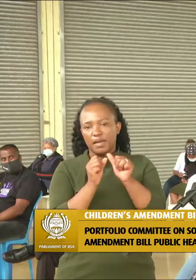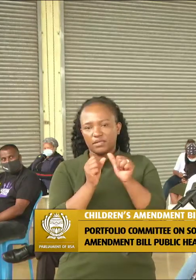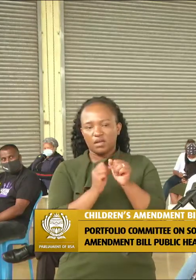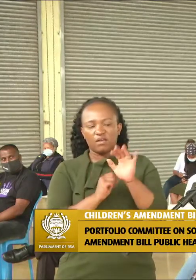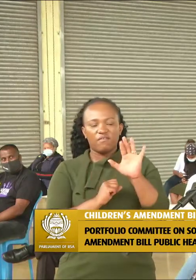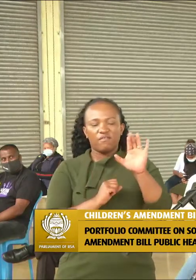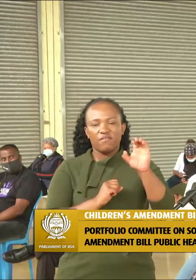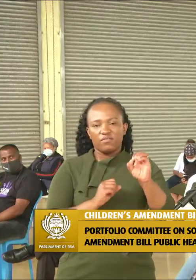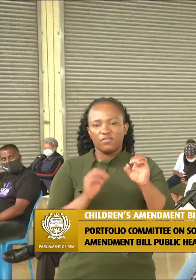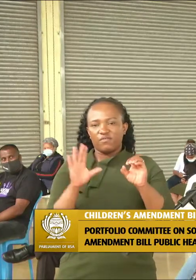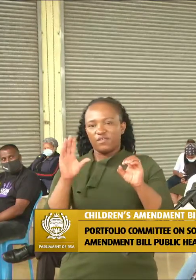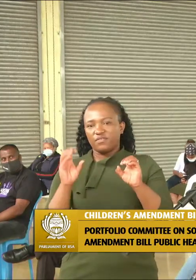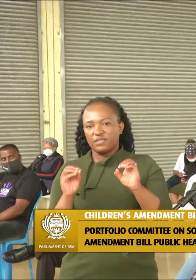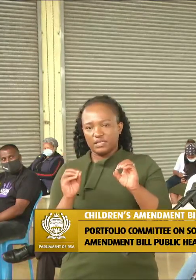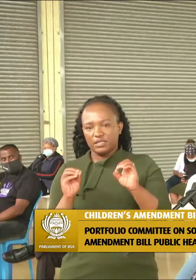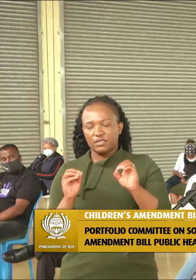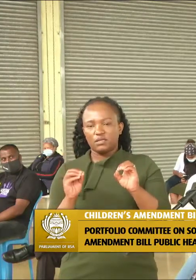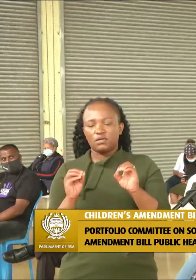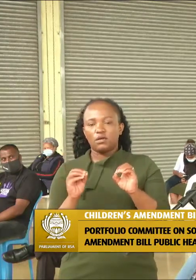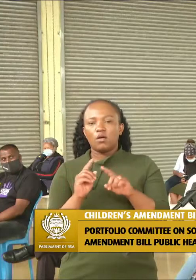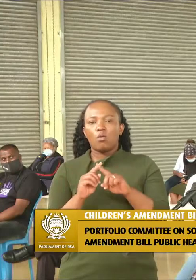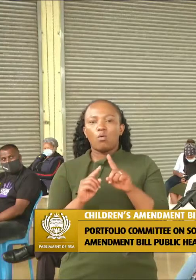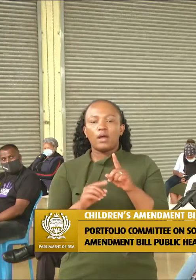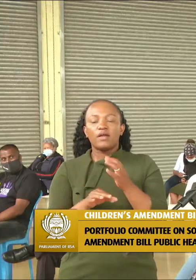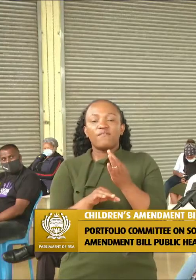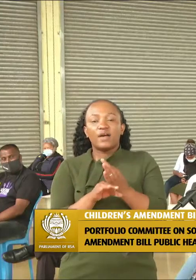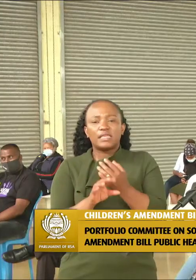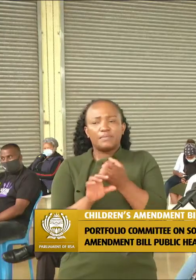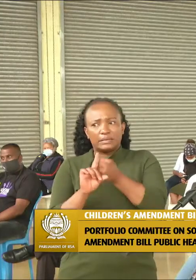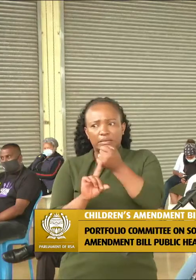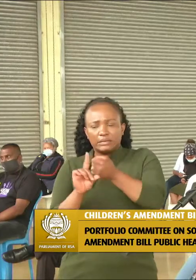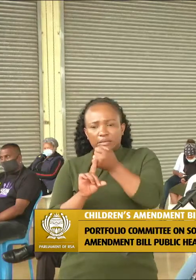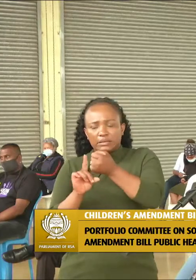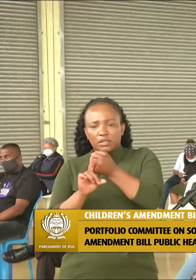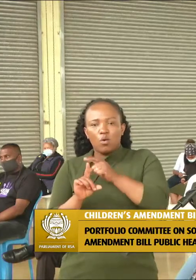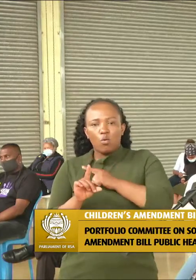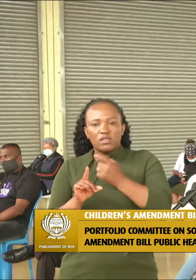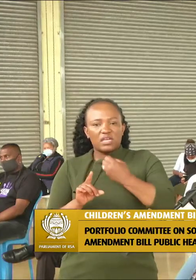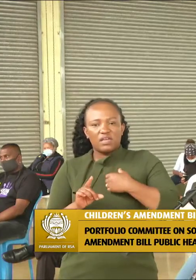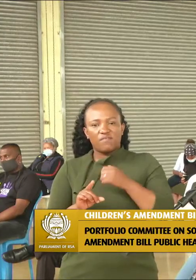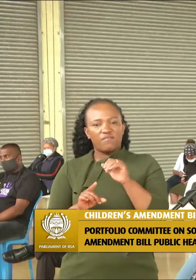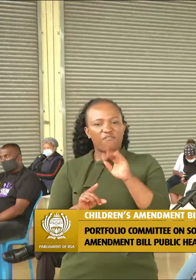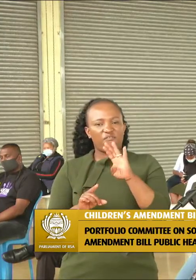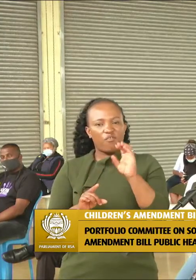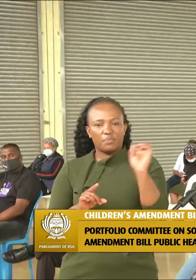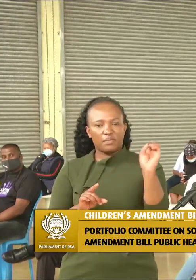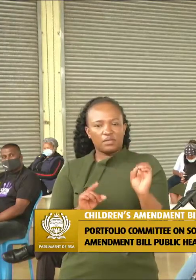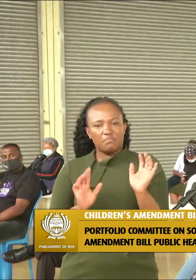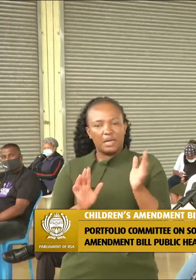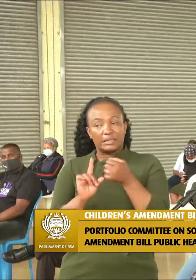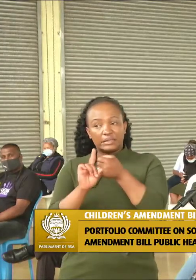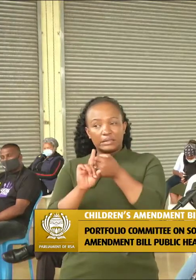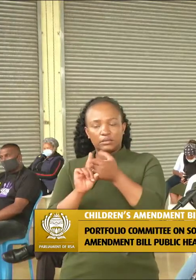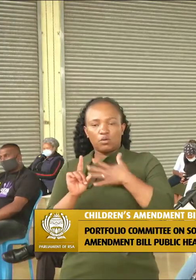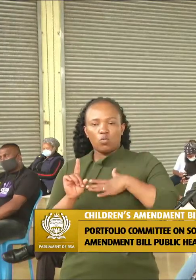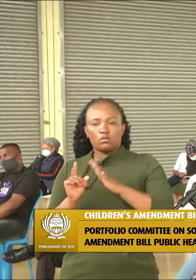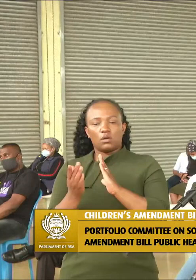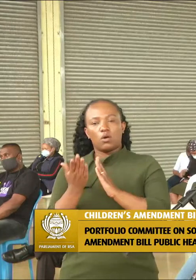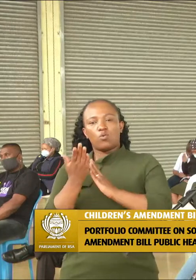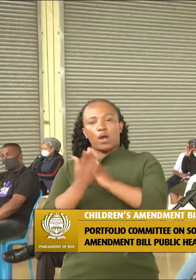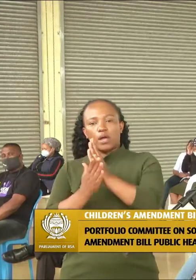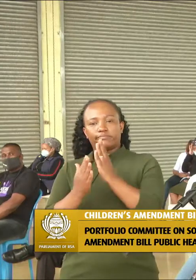giving the dad 4 days in a month and then he needs to fight for his 50%. Ngicela futhi ukuthi ikomiti